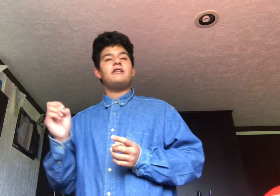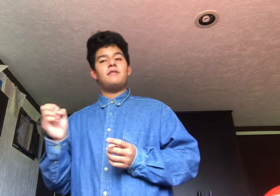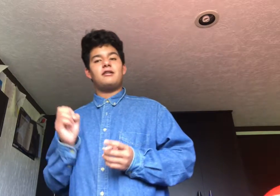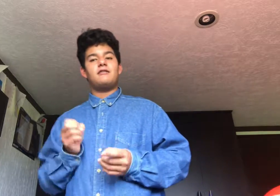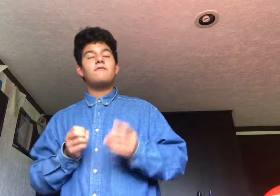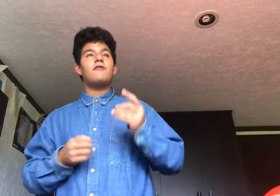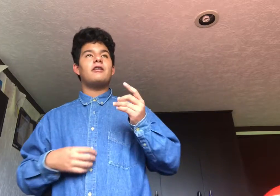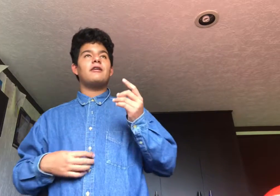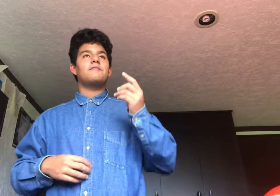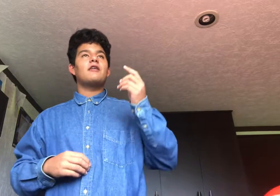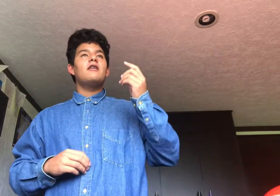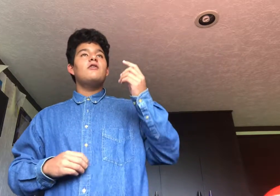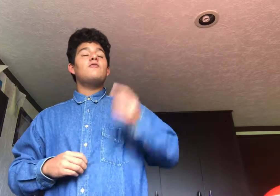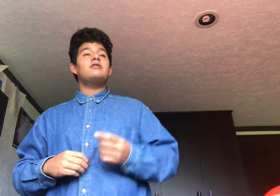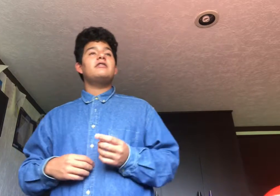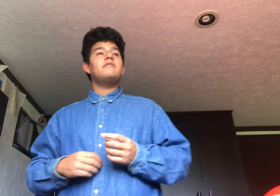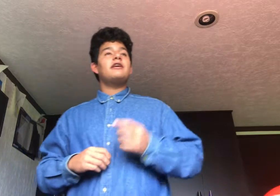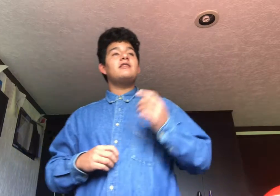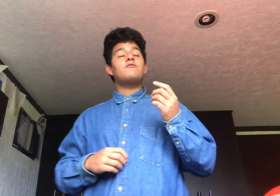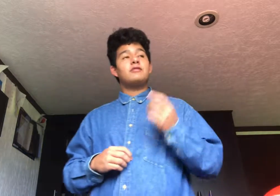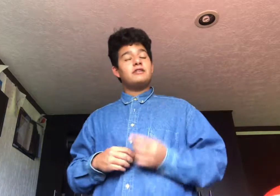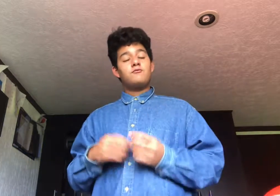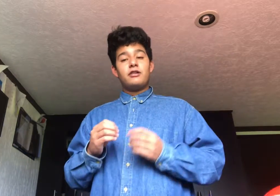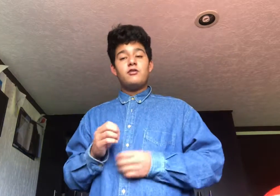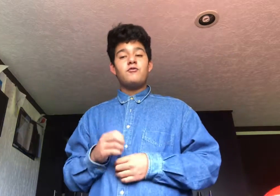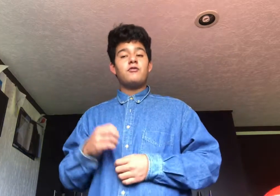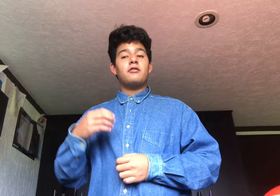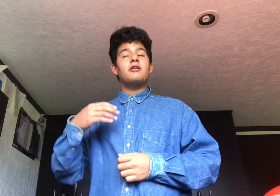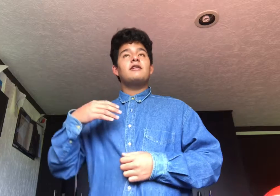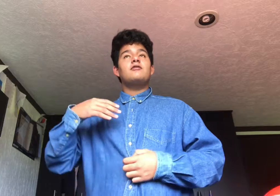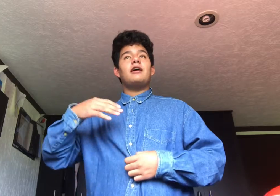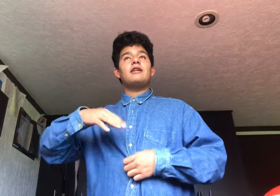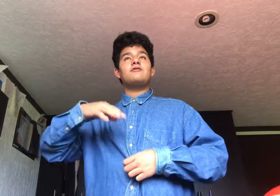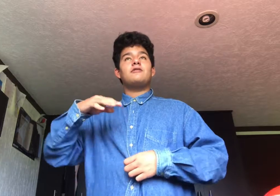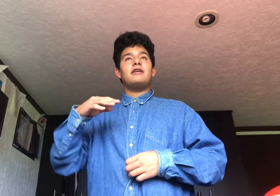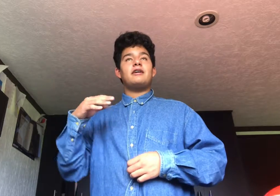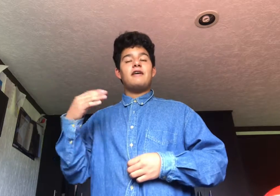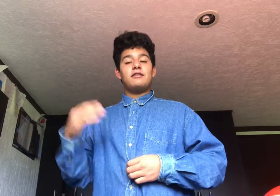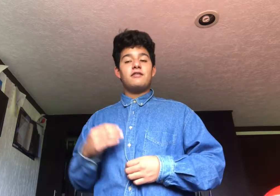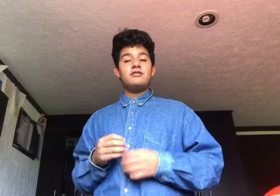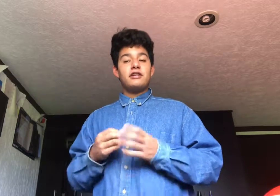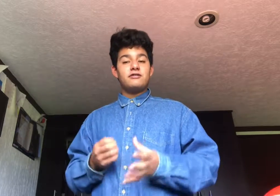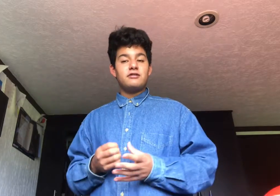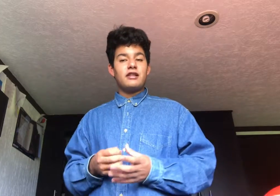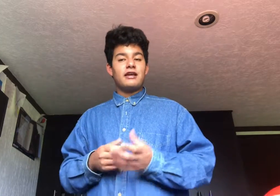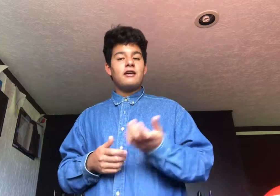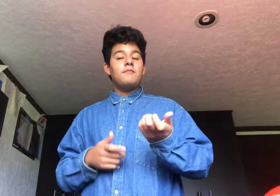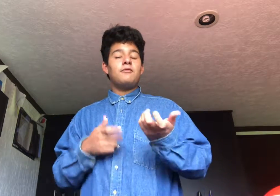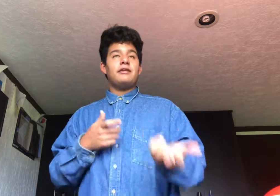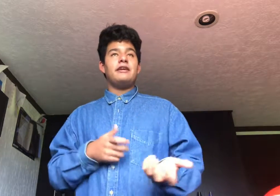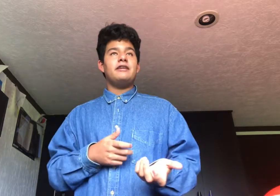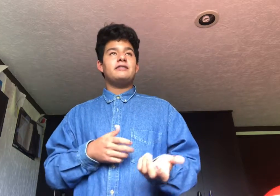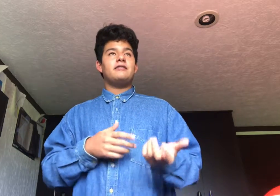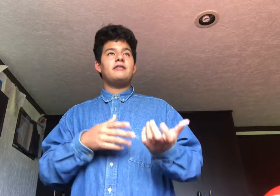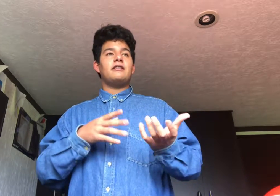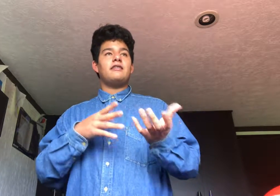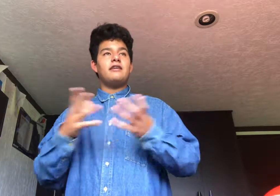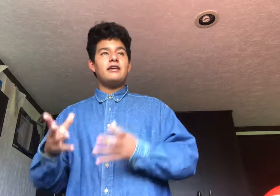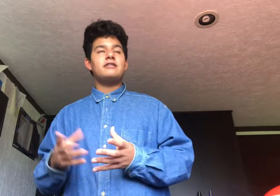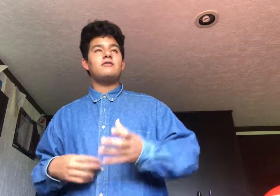cinema. For noir cinema, is well known for having genres like police things,